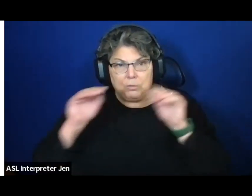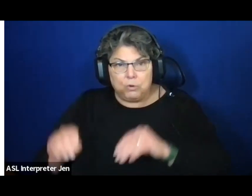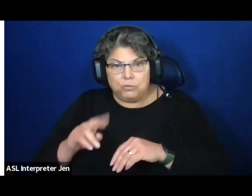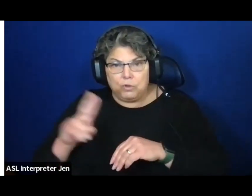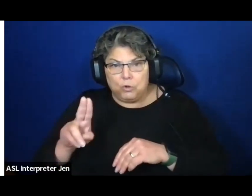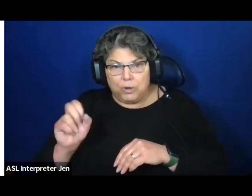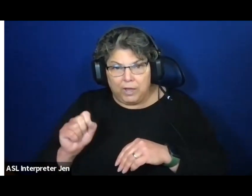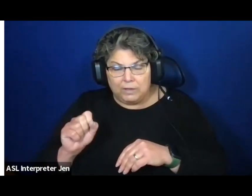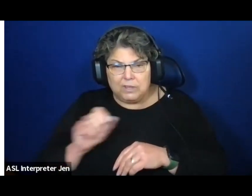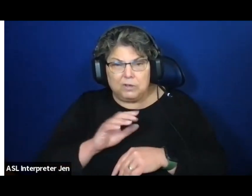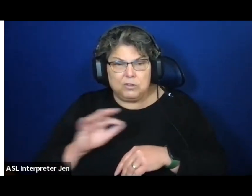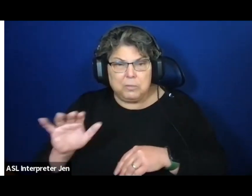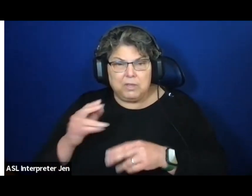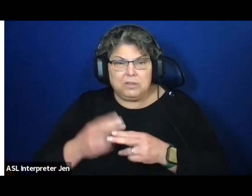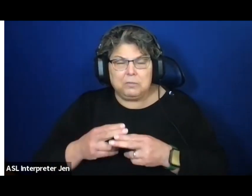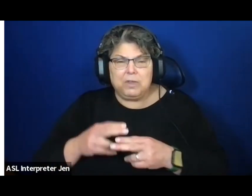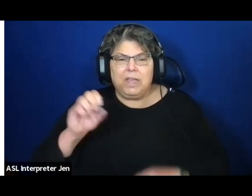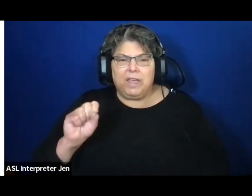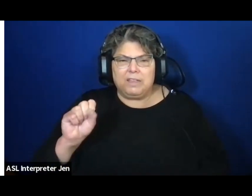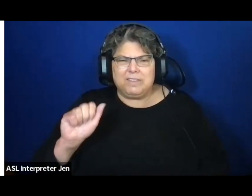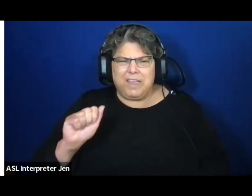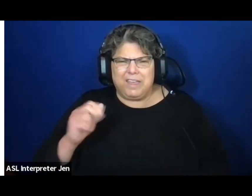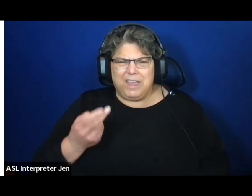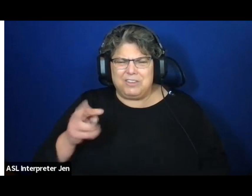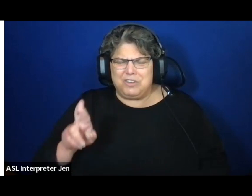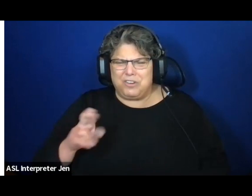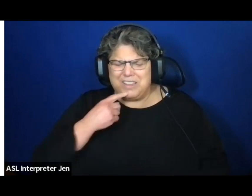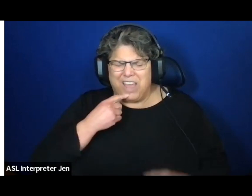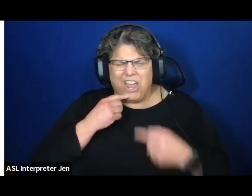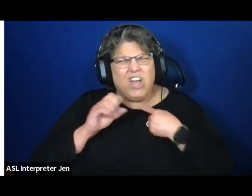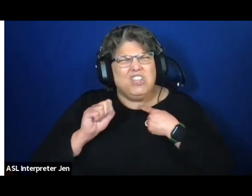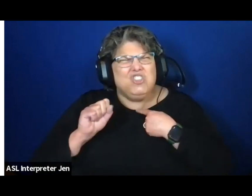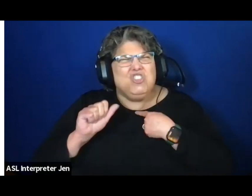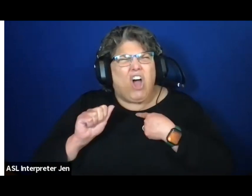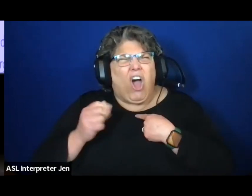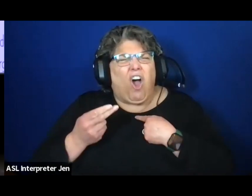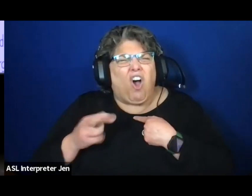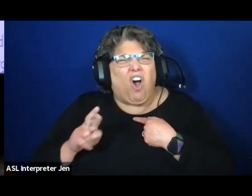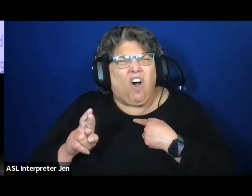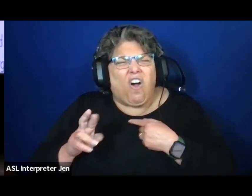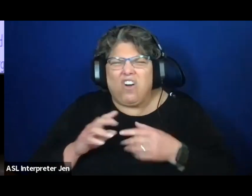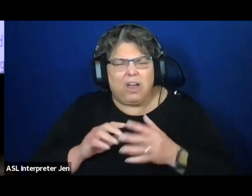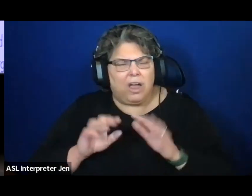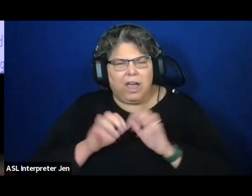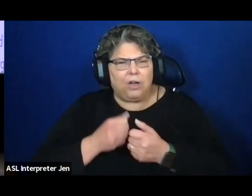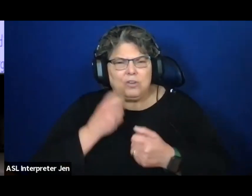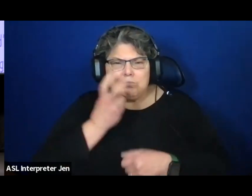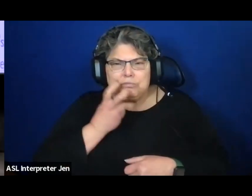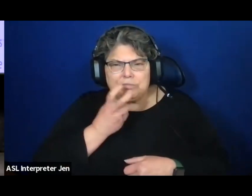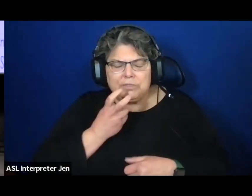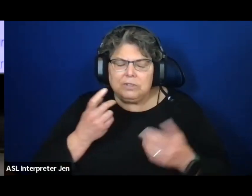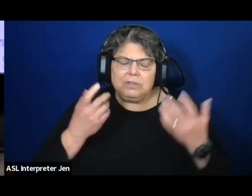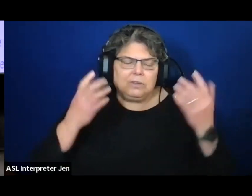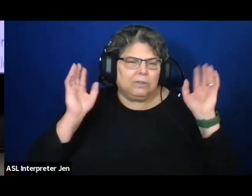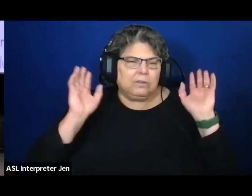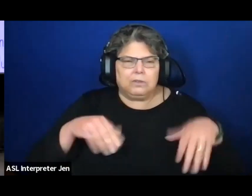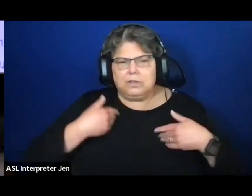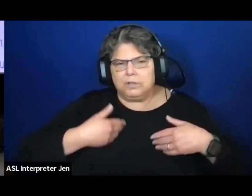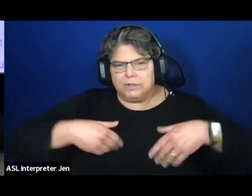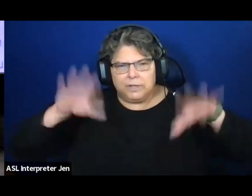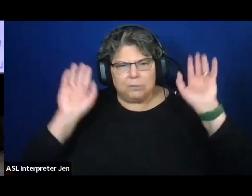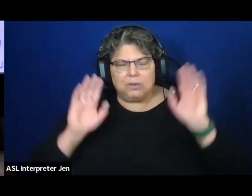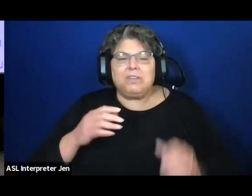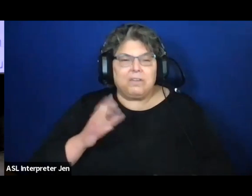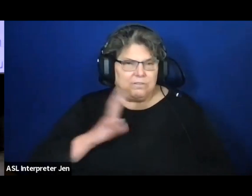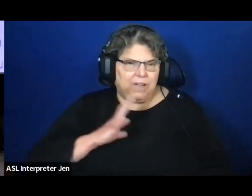and he was spelling his name S-A-H-R. They were like, Sahar, calling him different names that he couldn't recognize. So finally, he gave up, and he said, just drop the